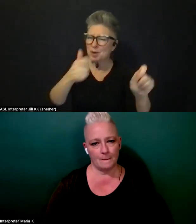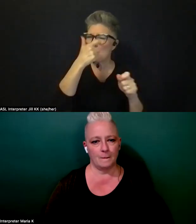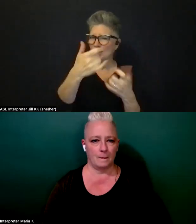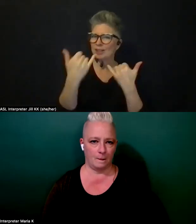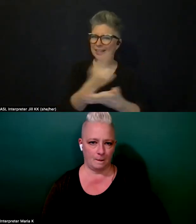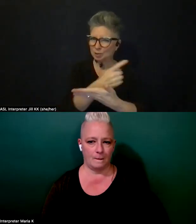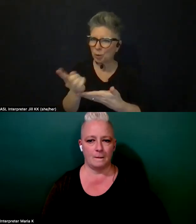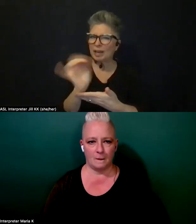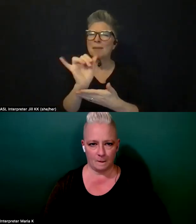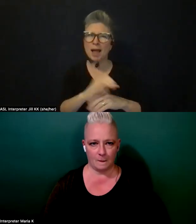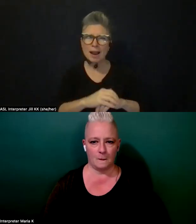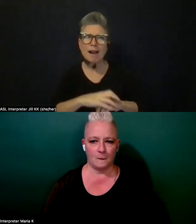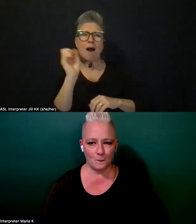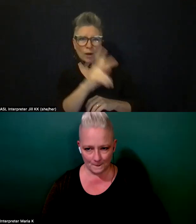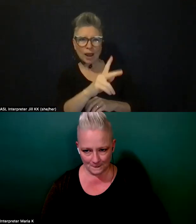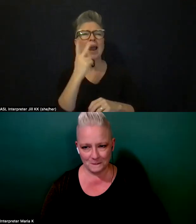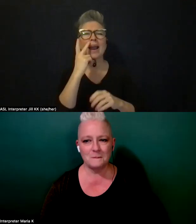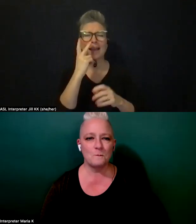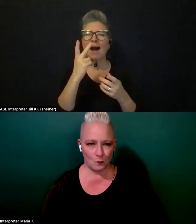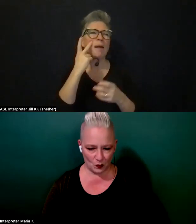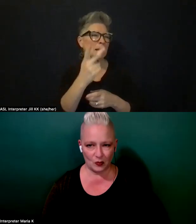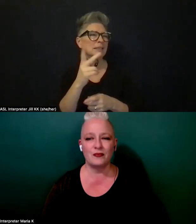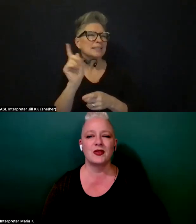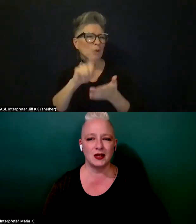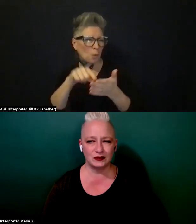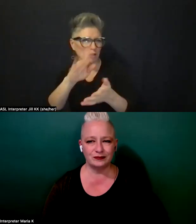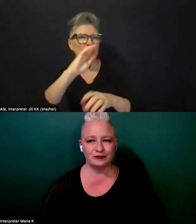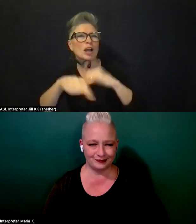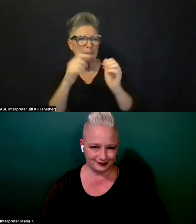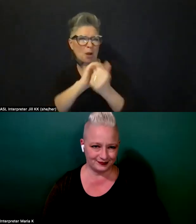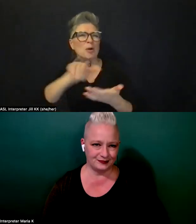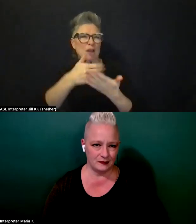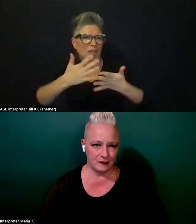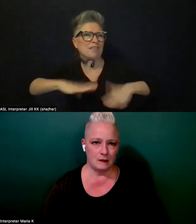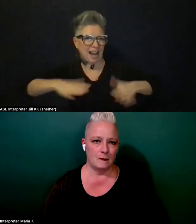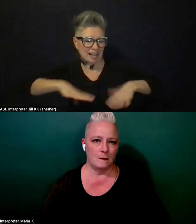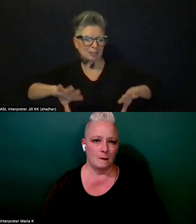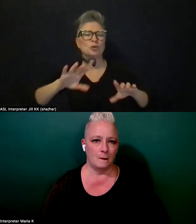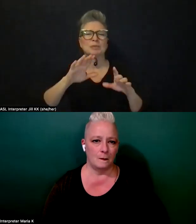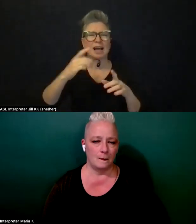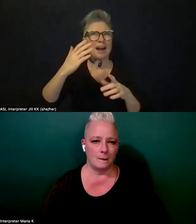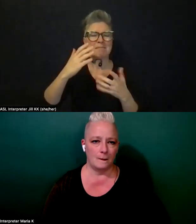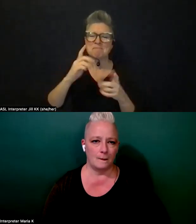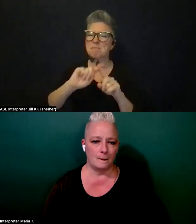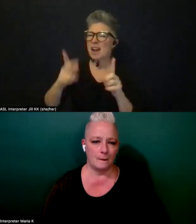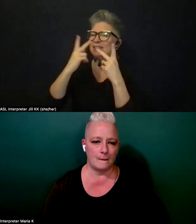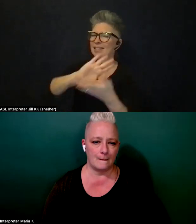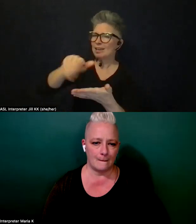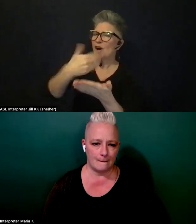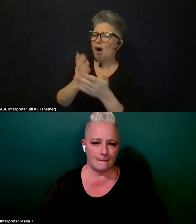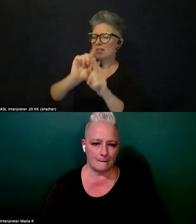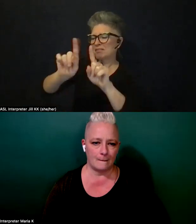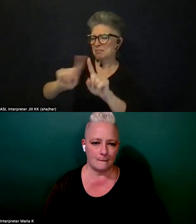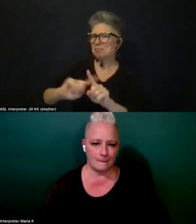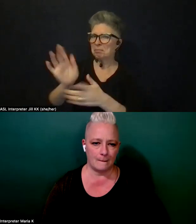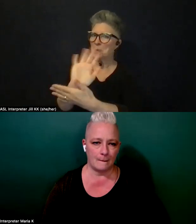okay, I see what Keith is talking about with all the costumes, but I've seen all the other movies. Um, let